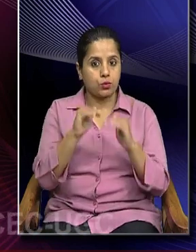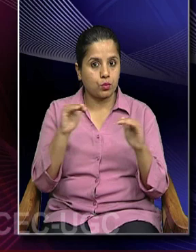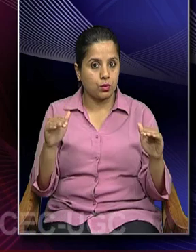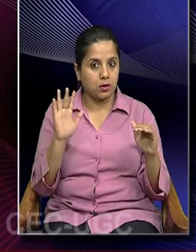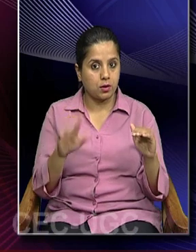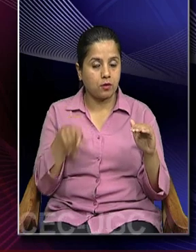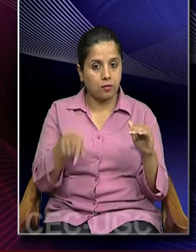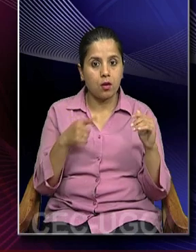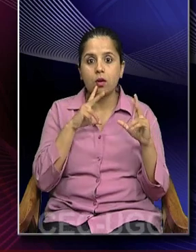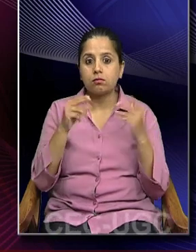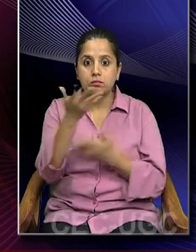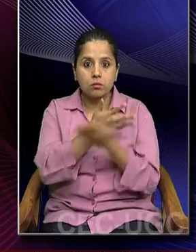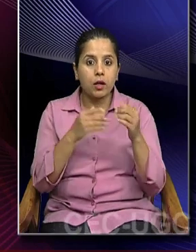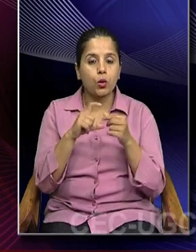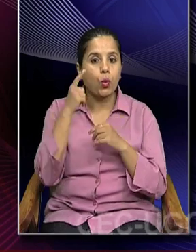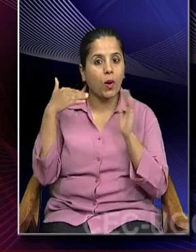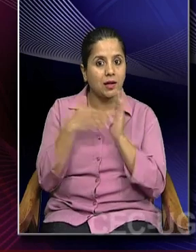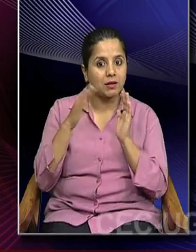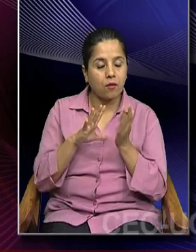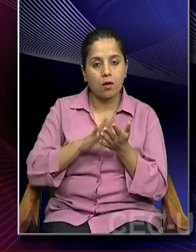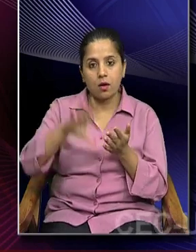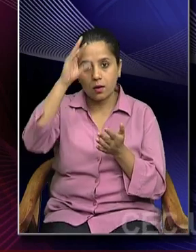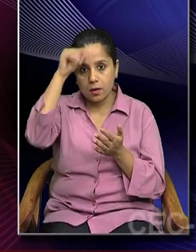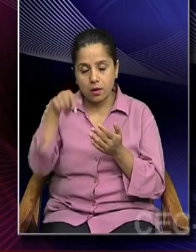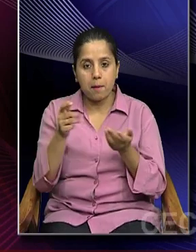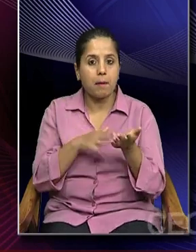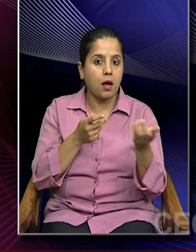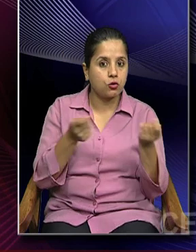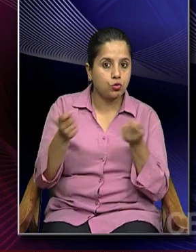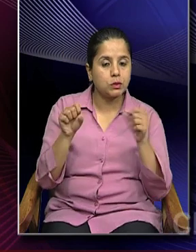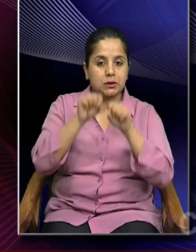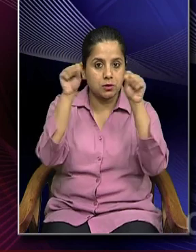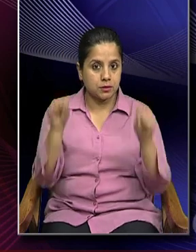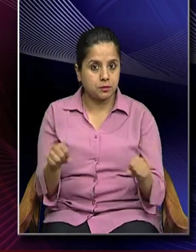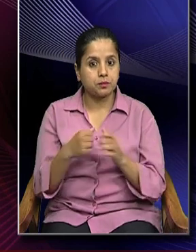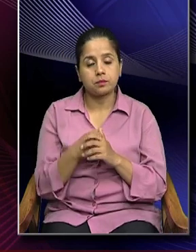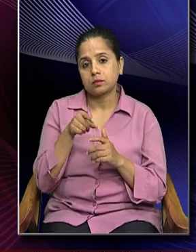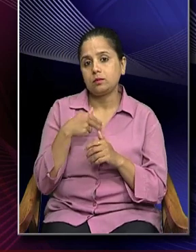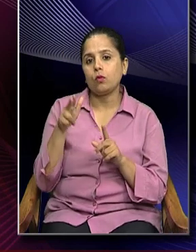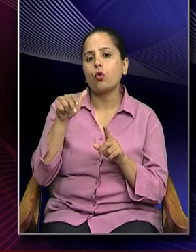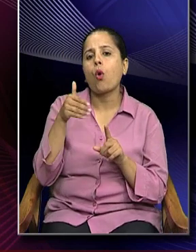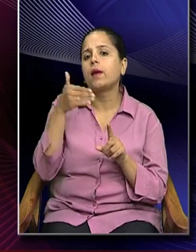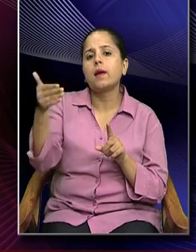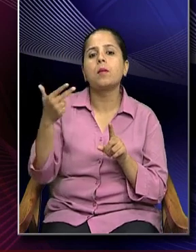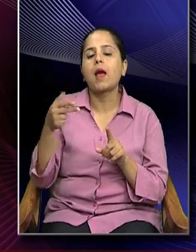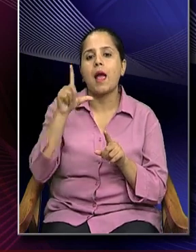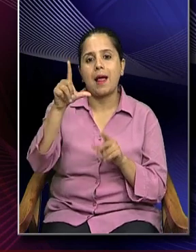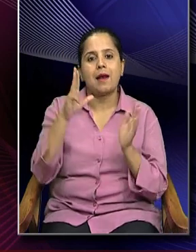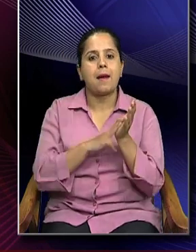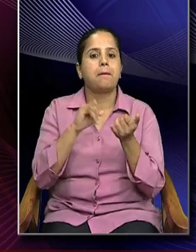the interactive quiz on a learning management system, which we call it as